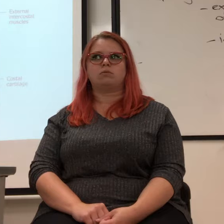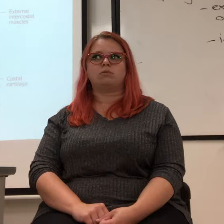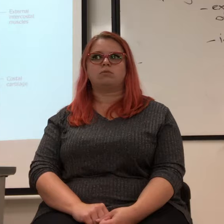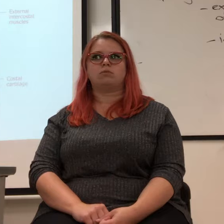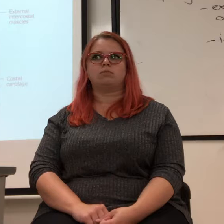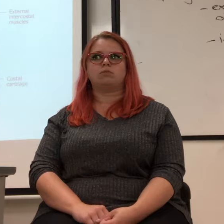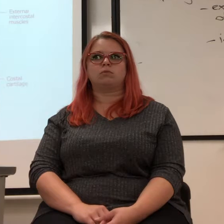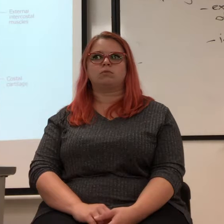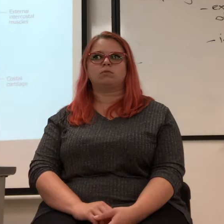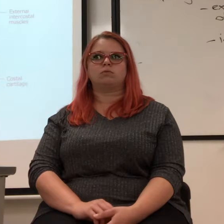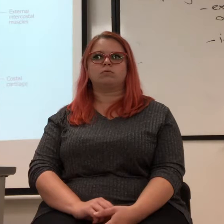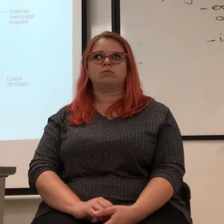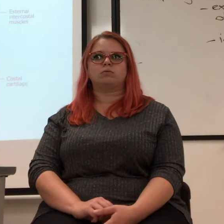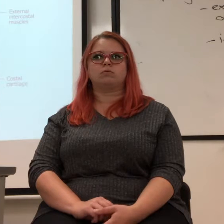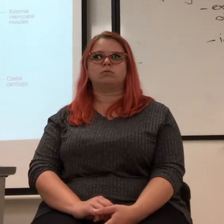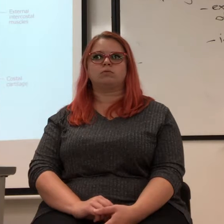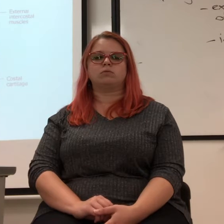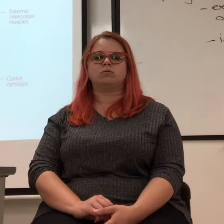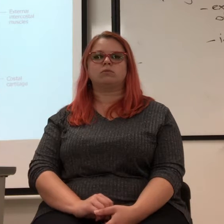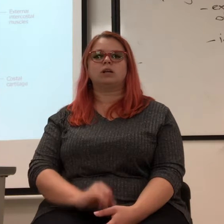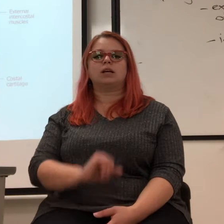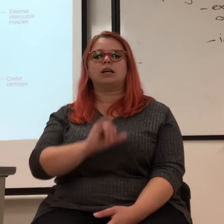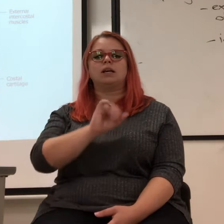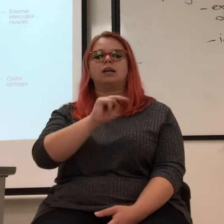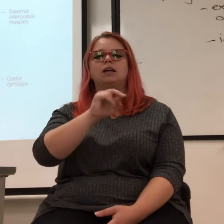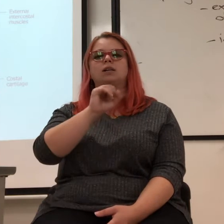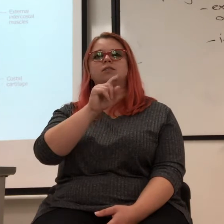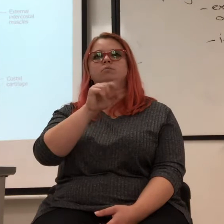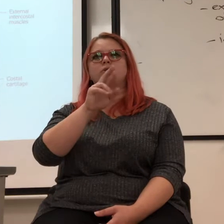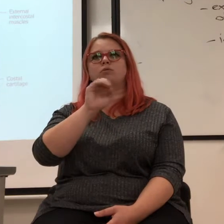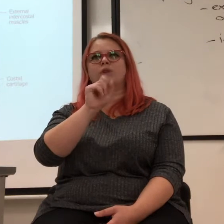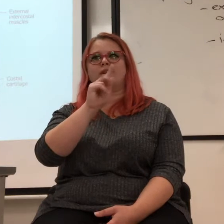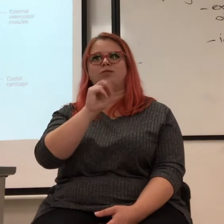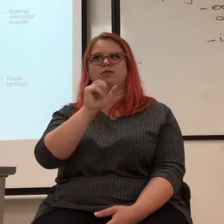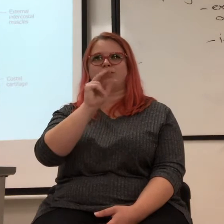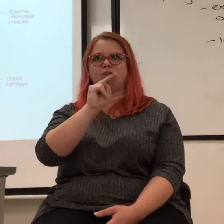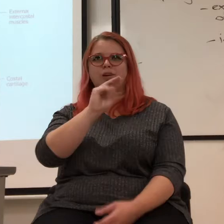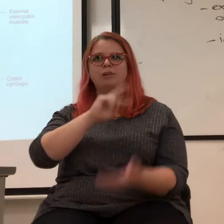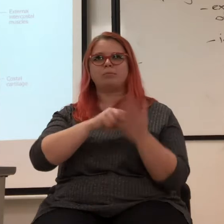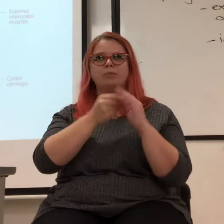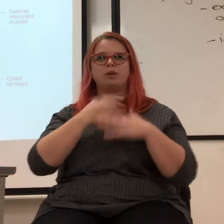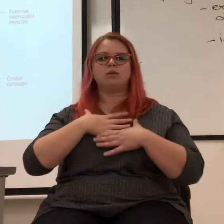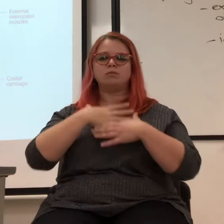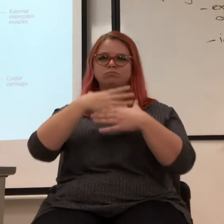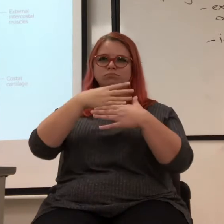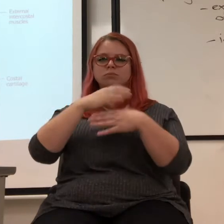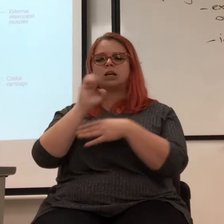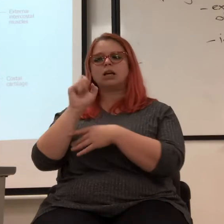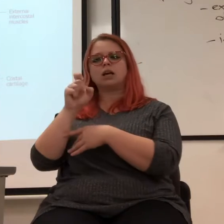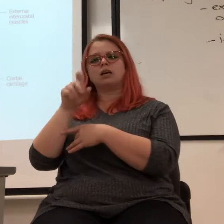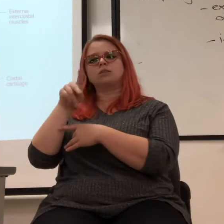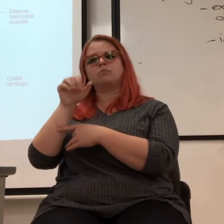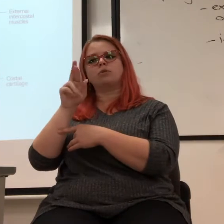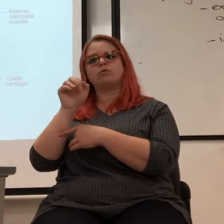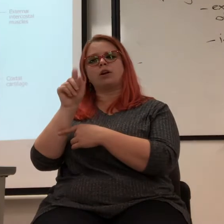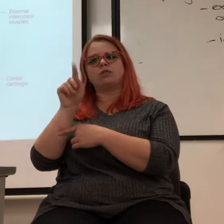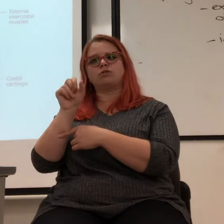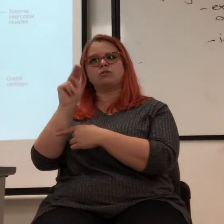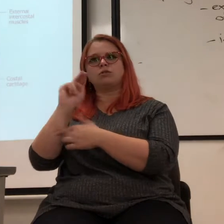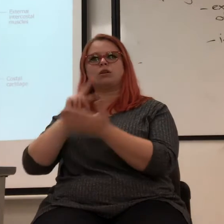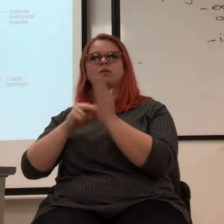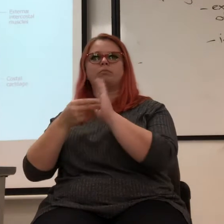expiration. So inspiration, breath in, expiration, breath out.